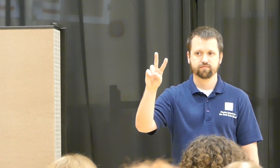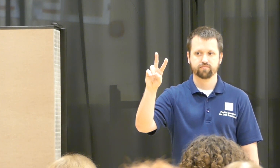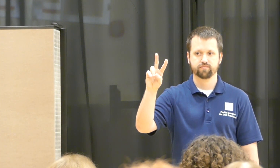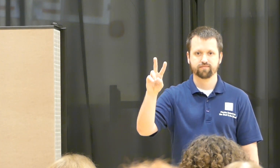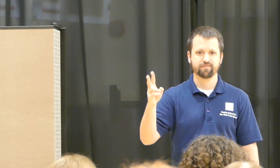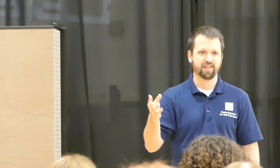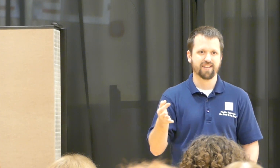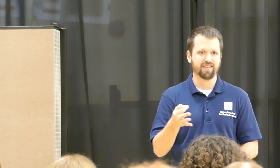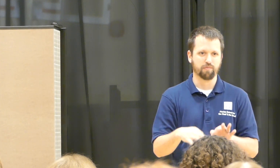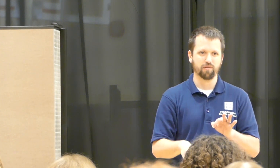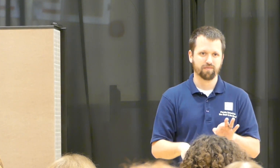That's the.